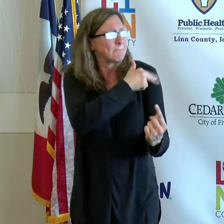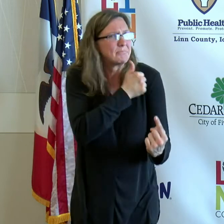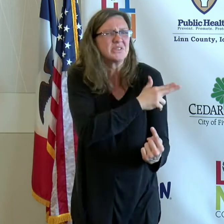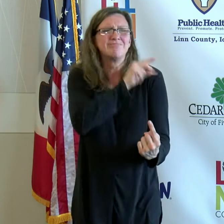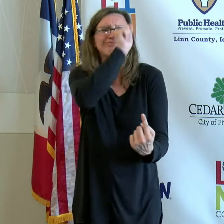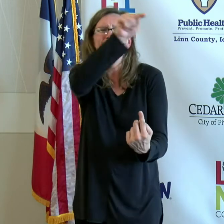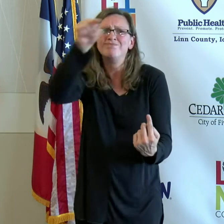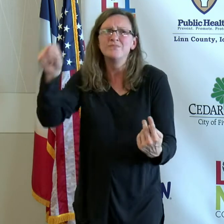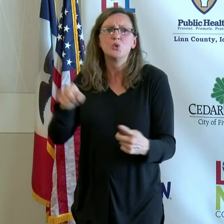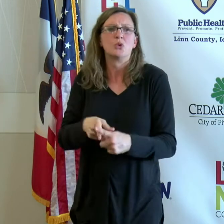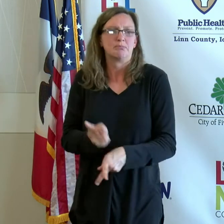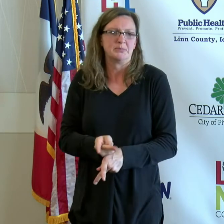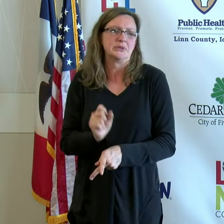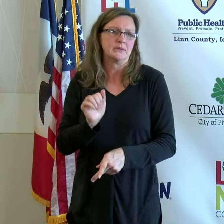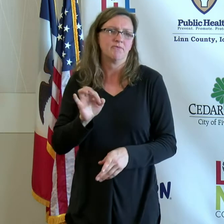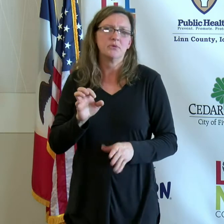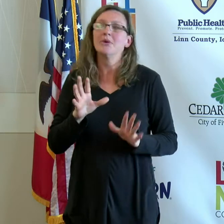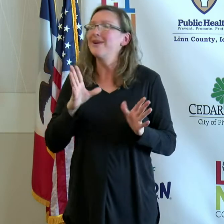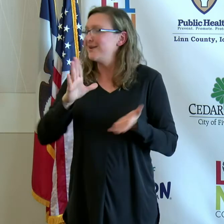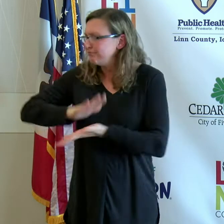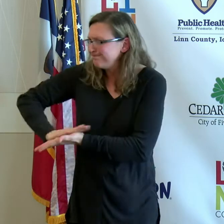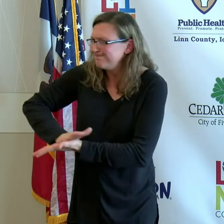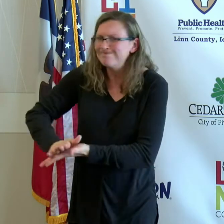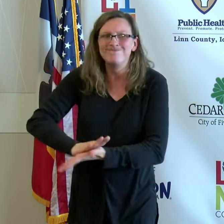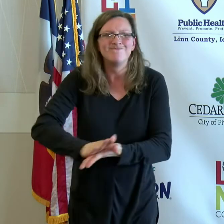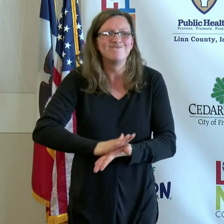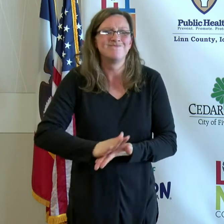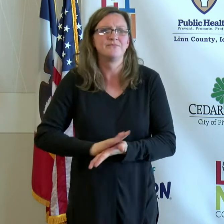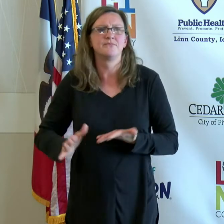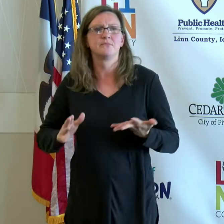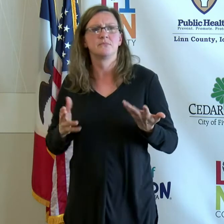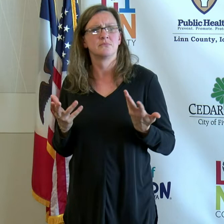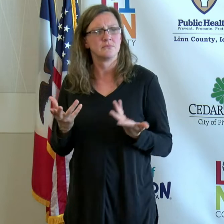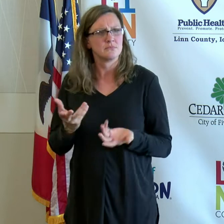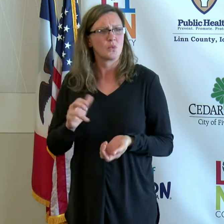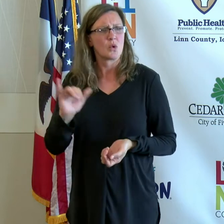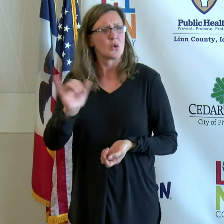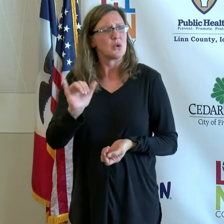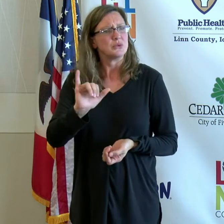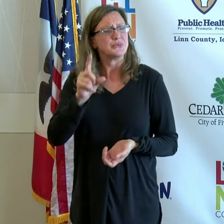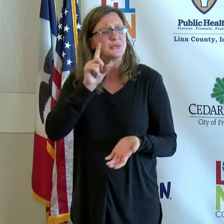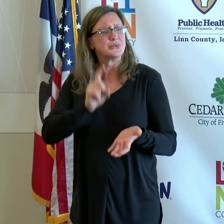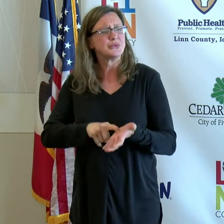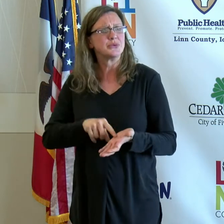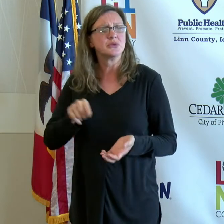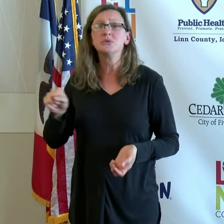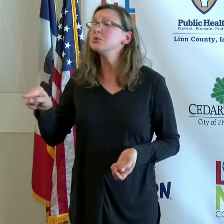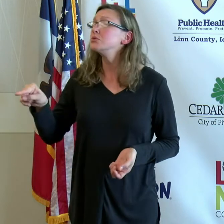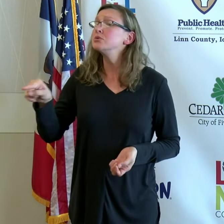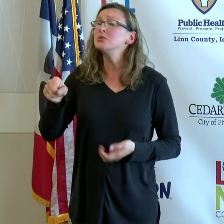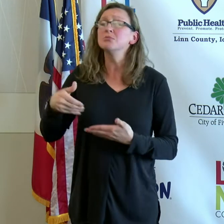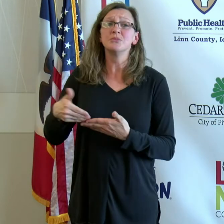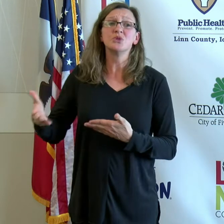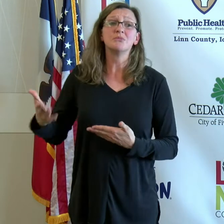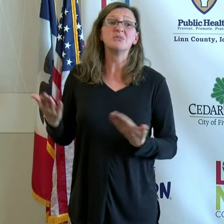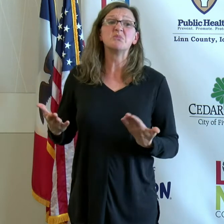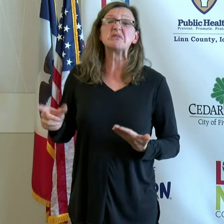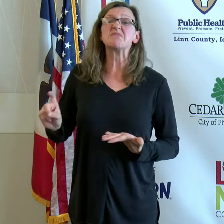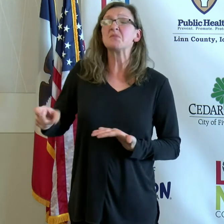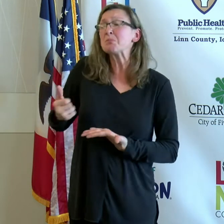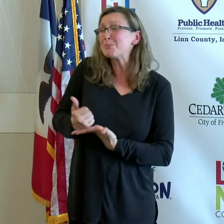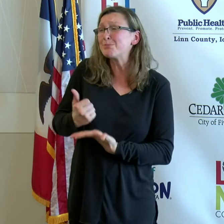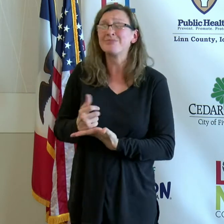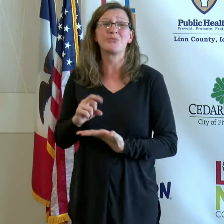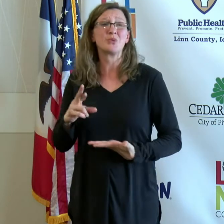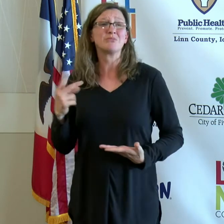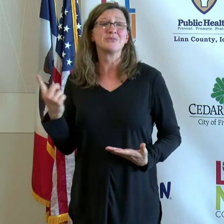universal precautions, we're also called upon to help our neighbors and support our community. If you have concerns about